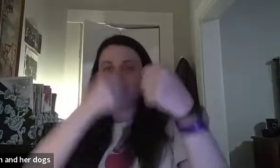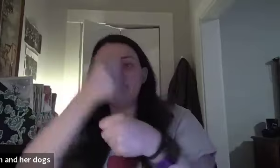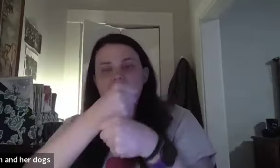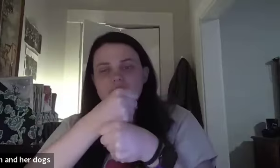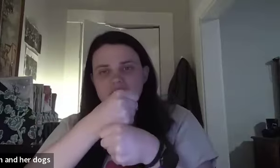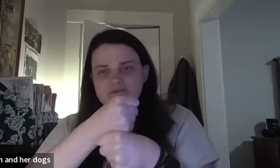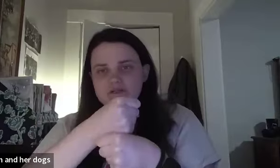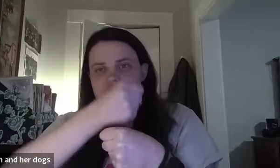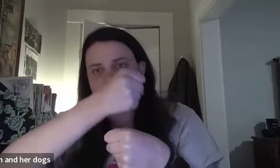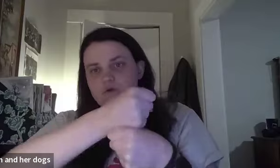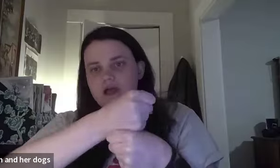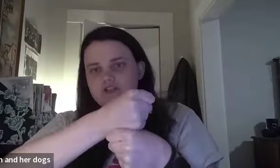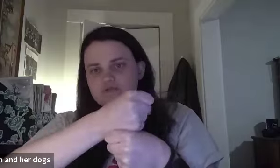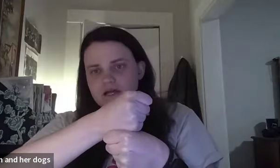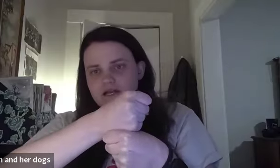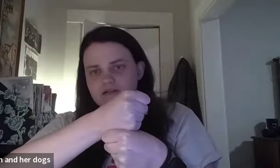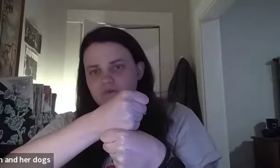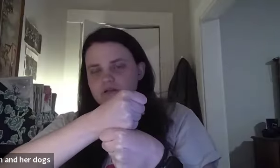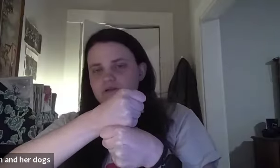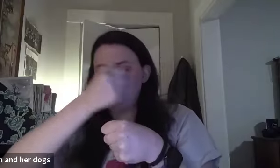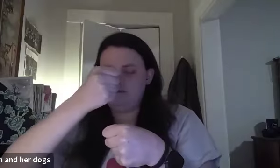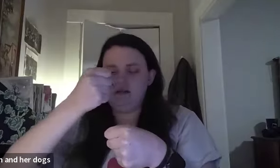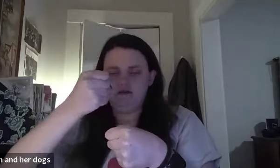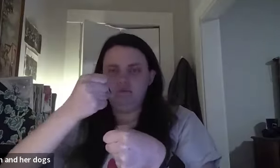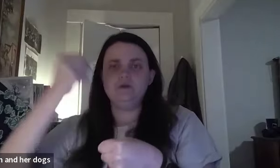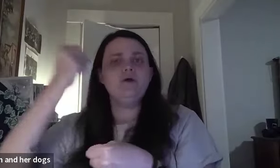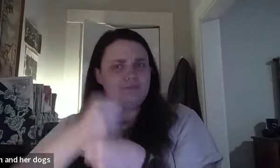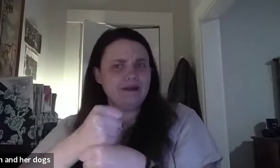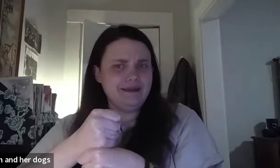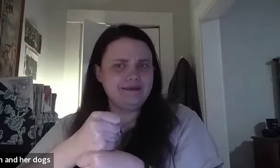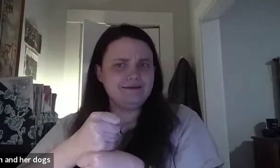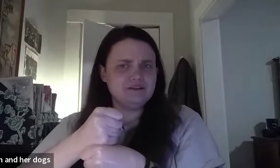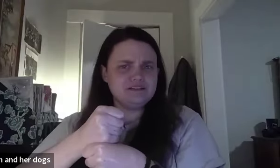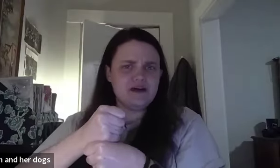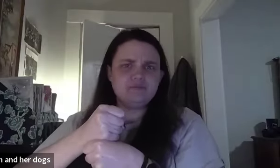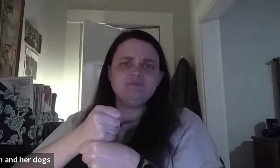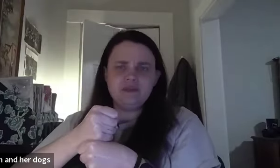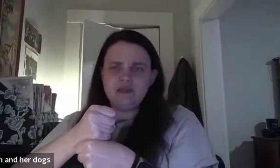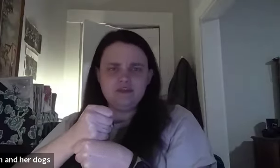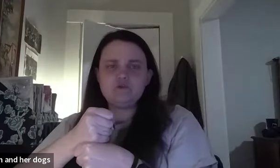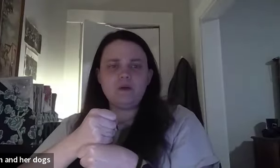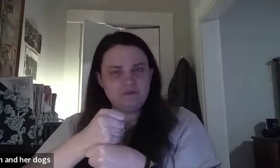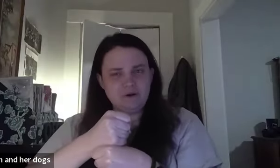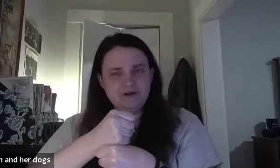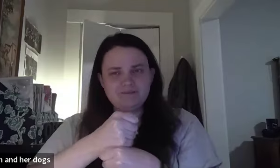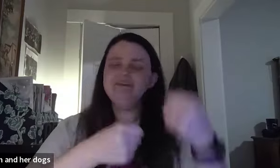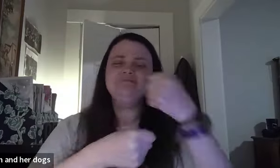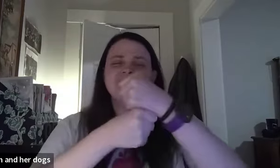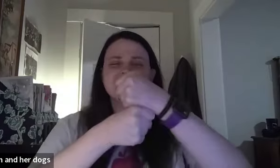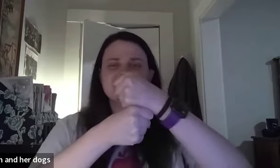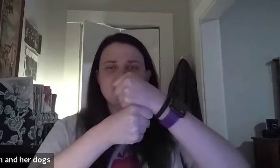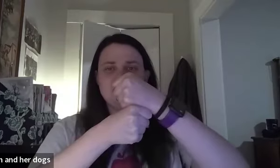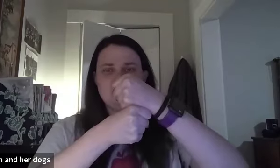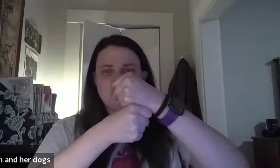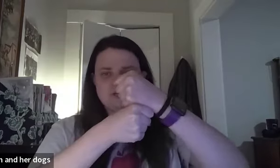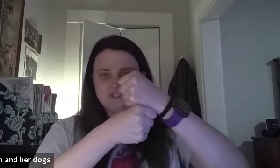and what I mean by difference is if you had your right-handed one, right hand on top, either way would work. So what you're